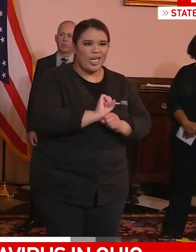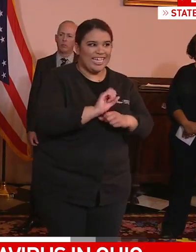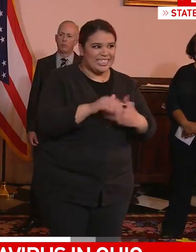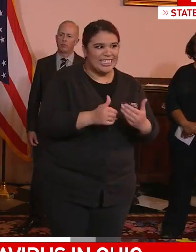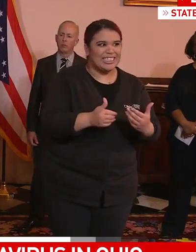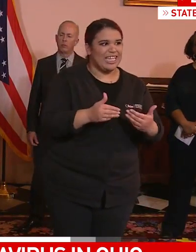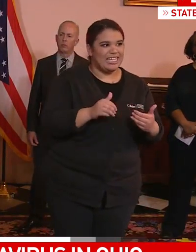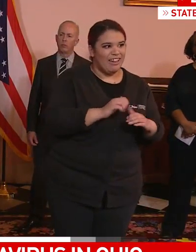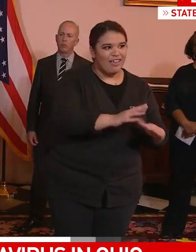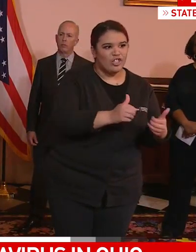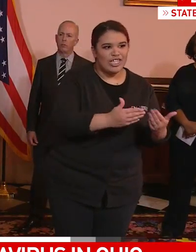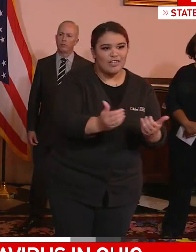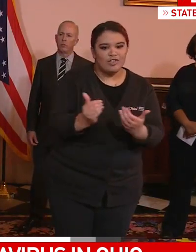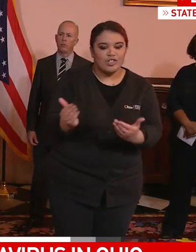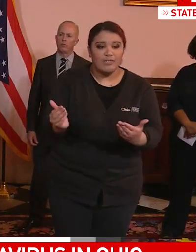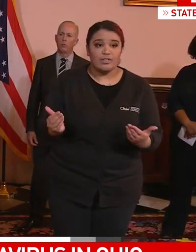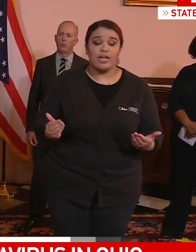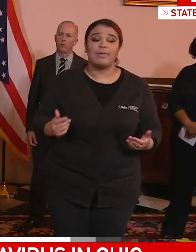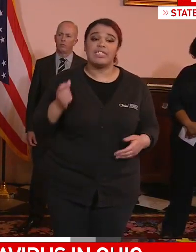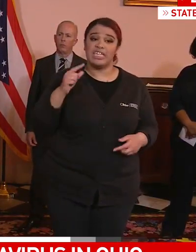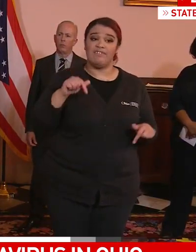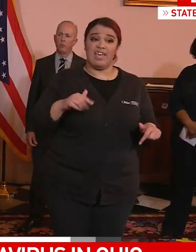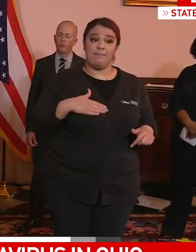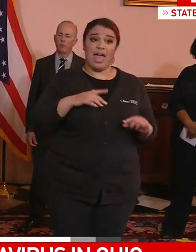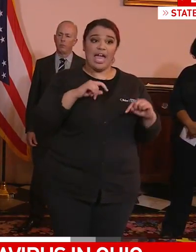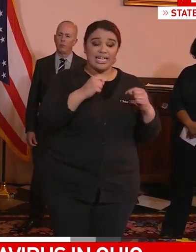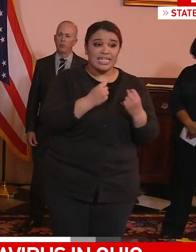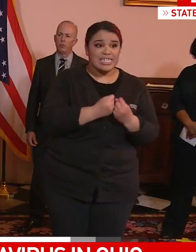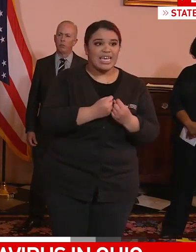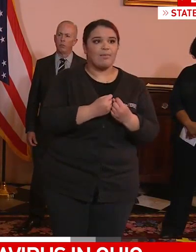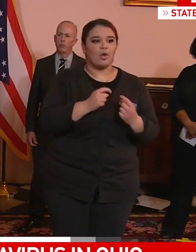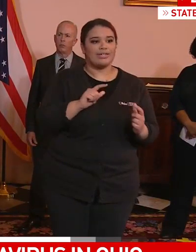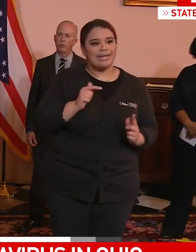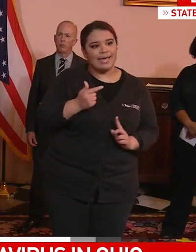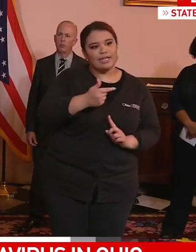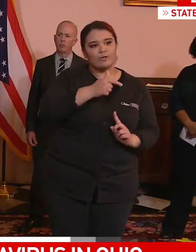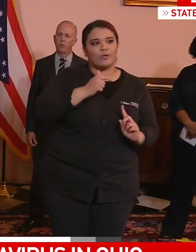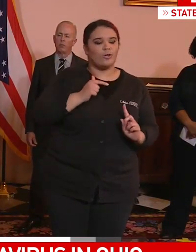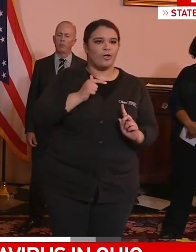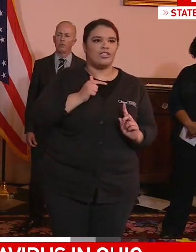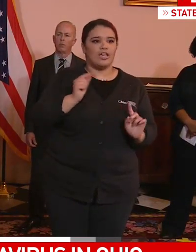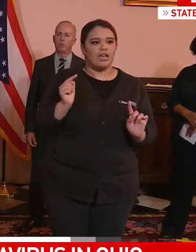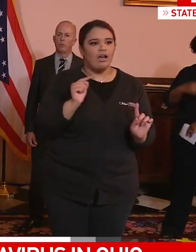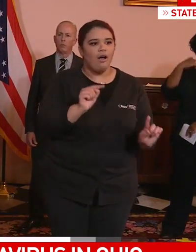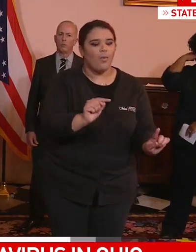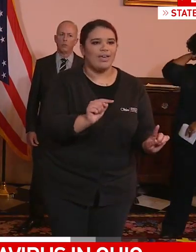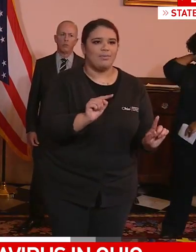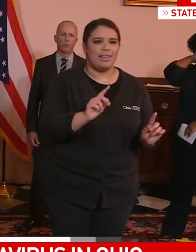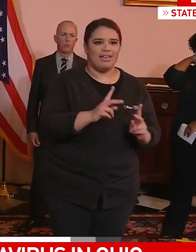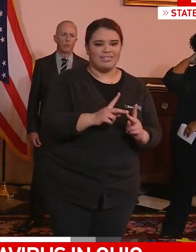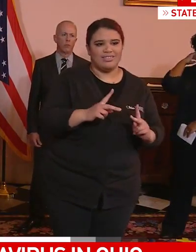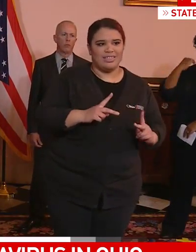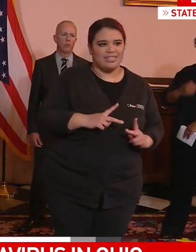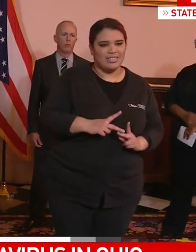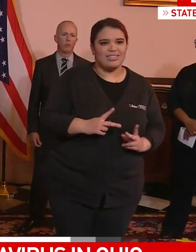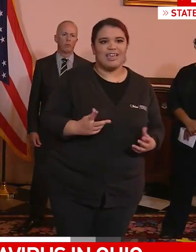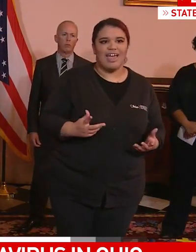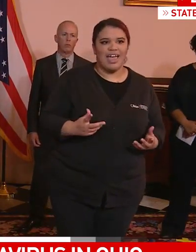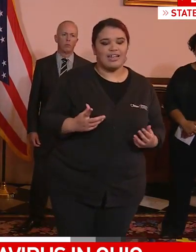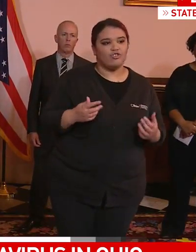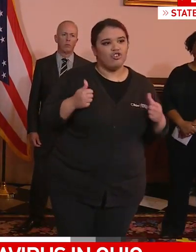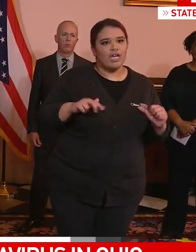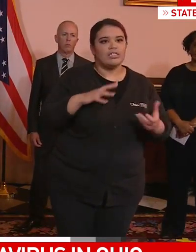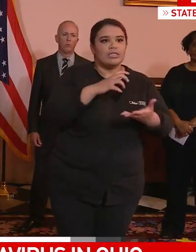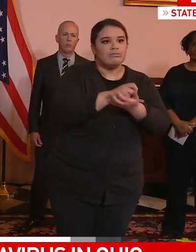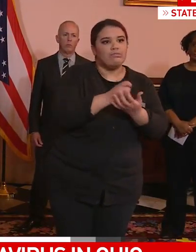team, we are taking turns being here. We're doing every call we can by conference call, all so that we don't have to pull any more of those,